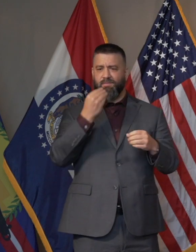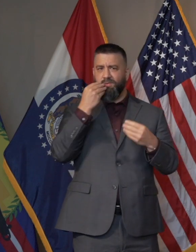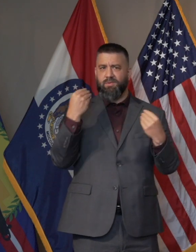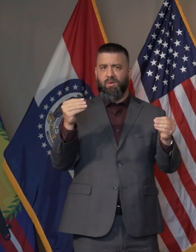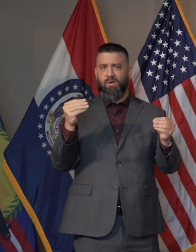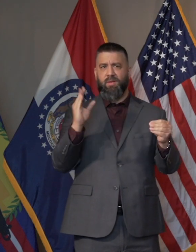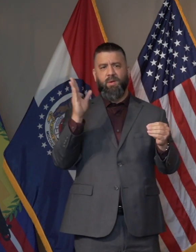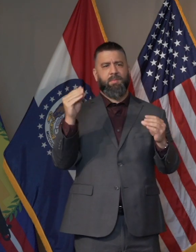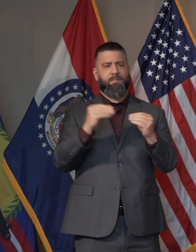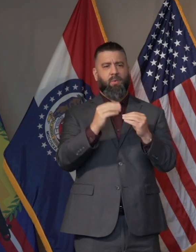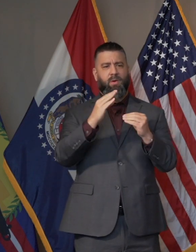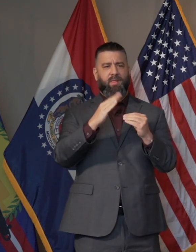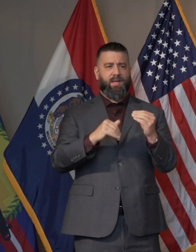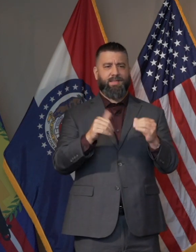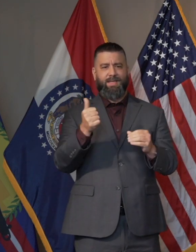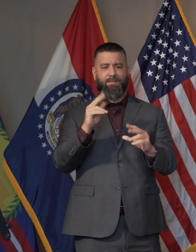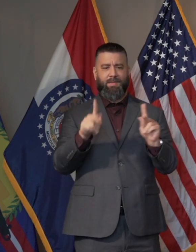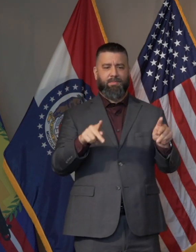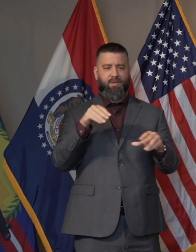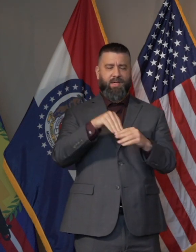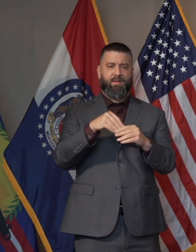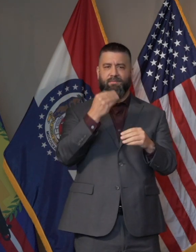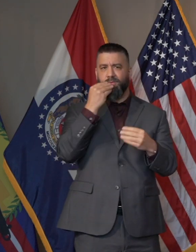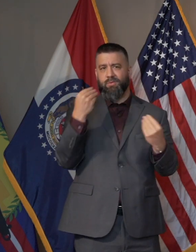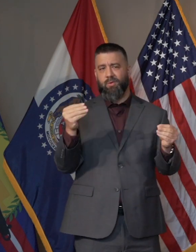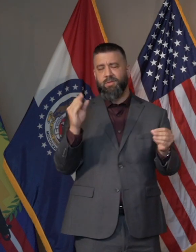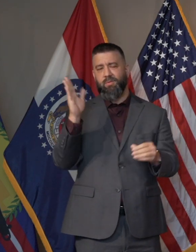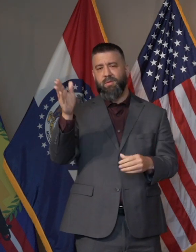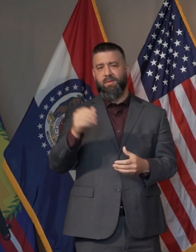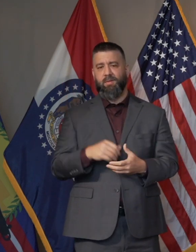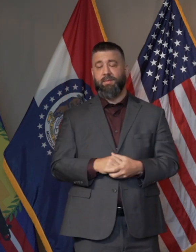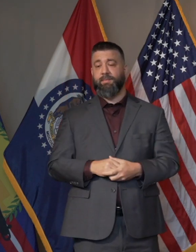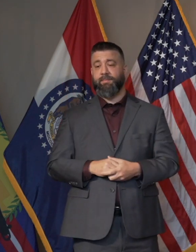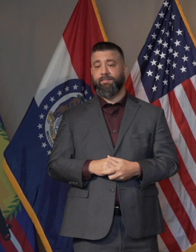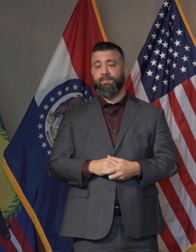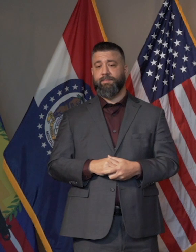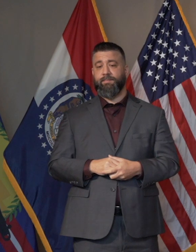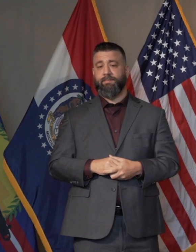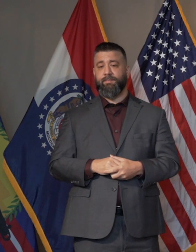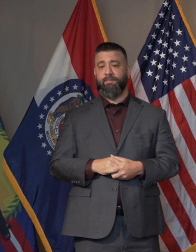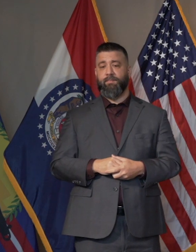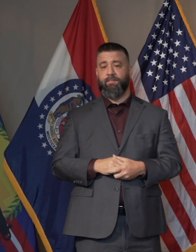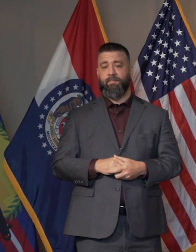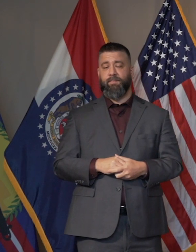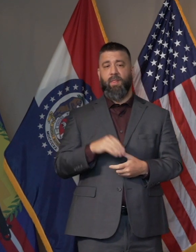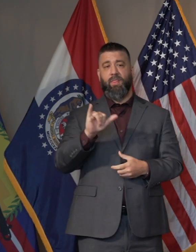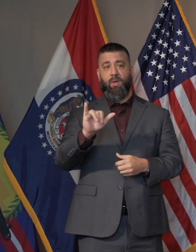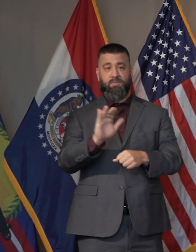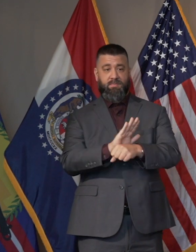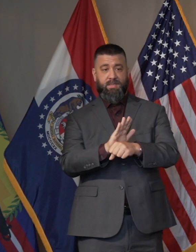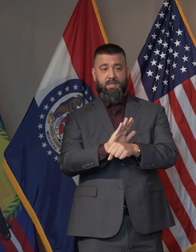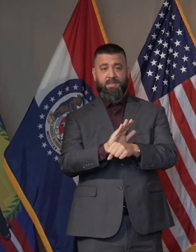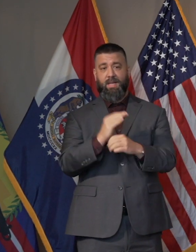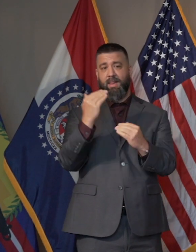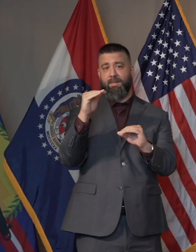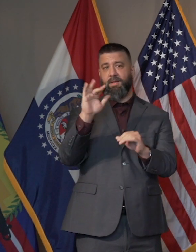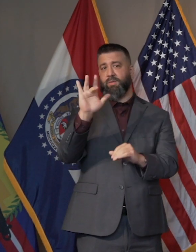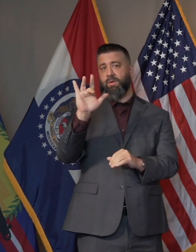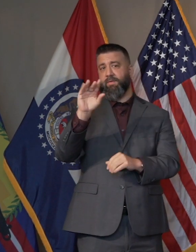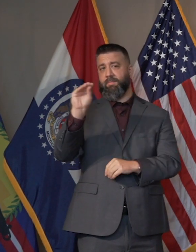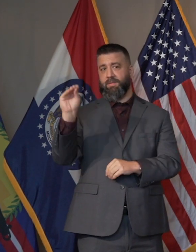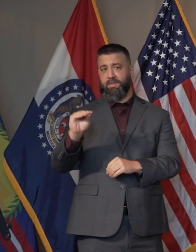people in these places, so, I mean. Those places of business are limited to 25%